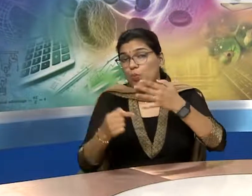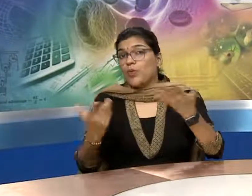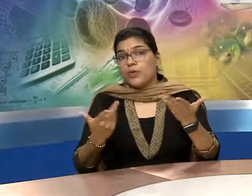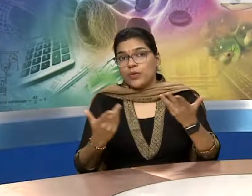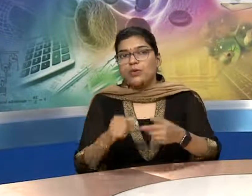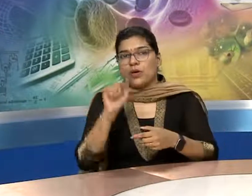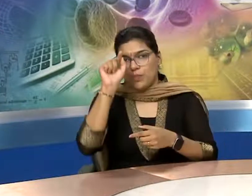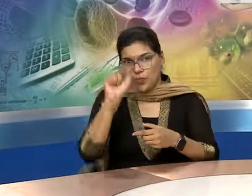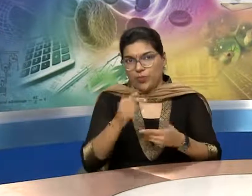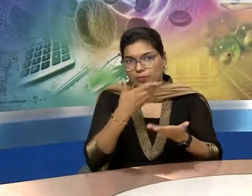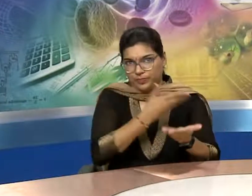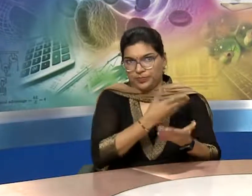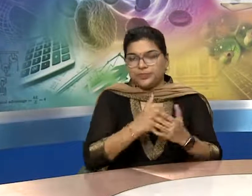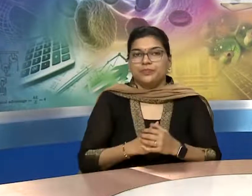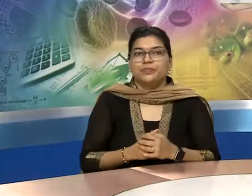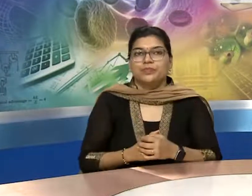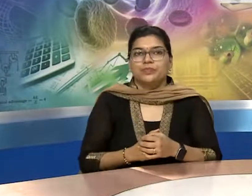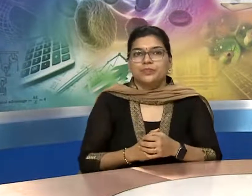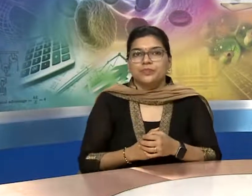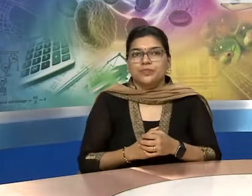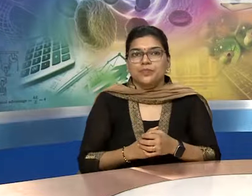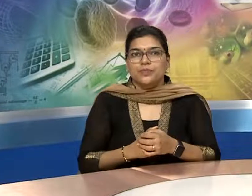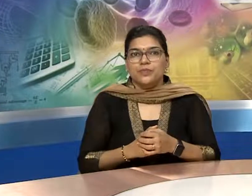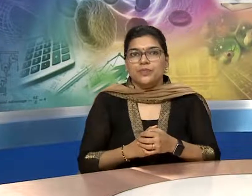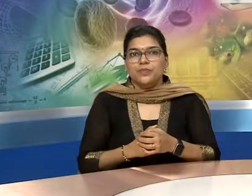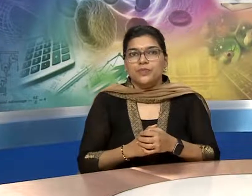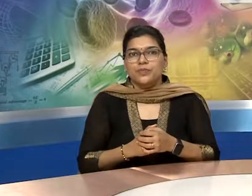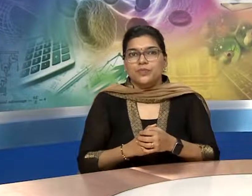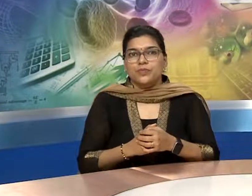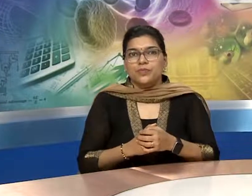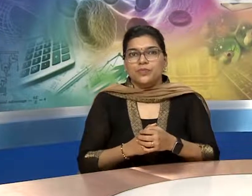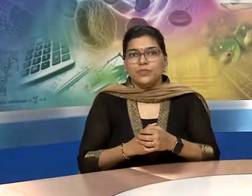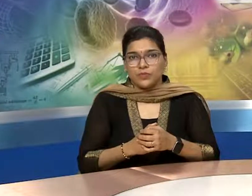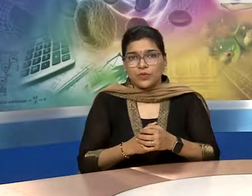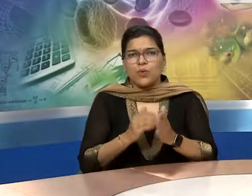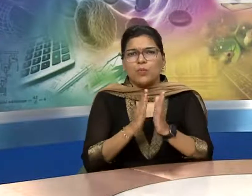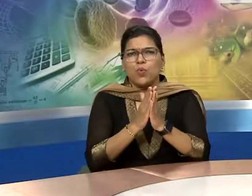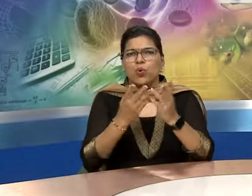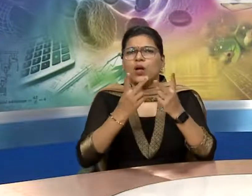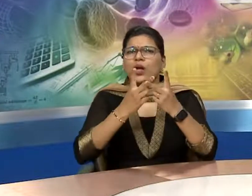Now here we can understand the functions of library.